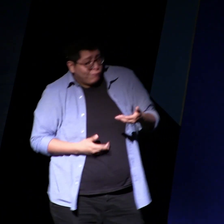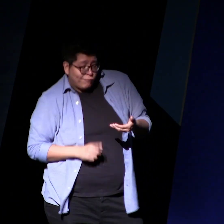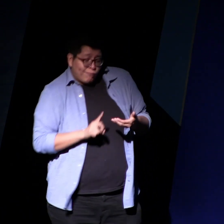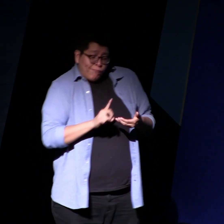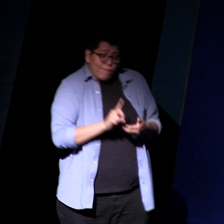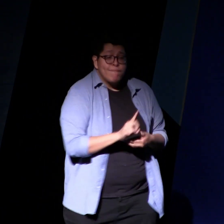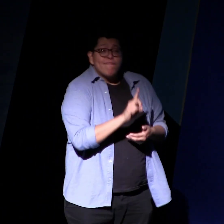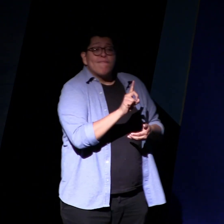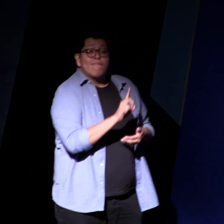crossing the crosswalk,